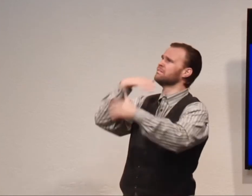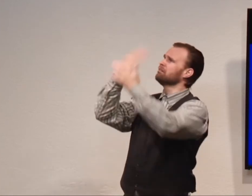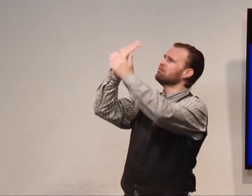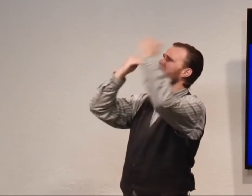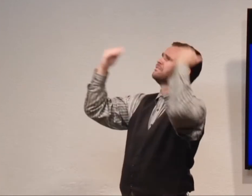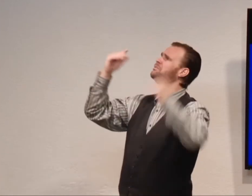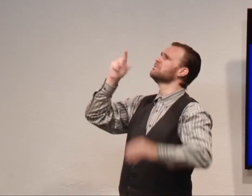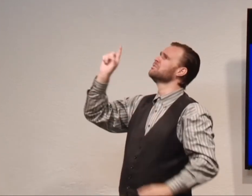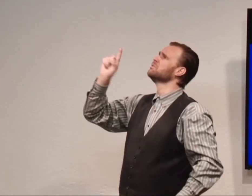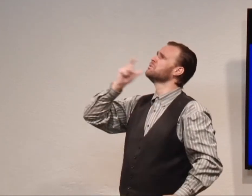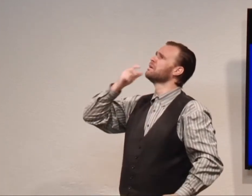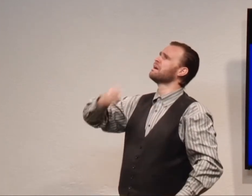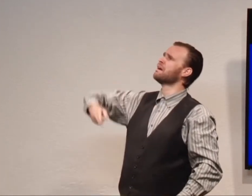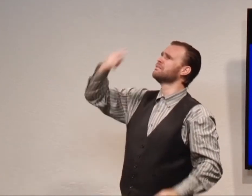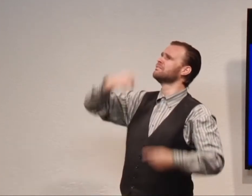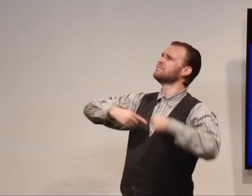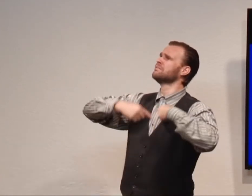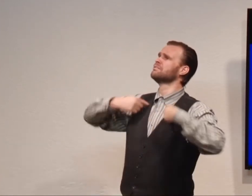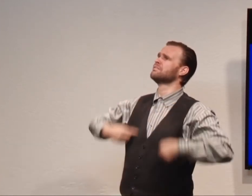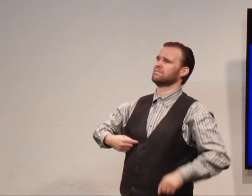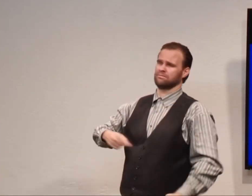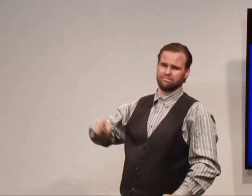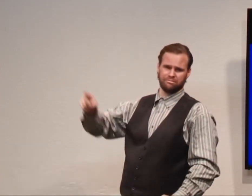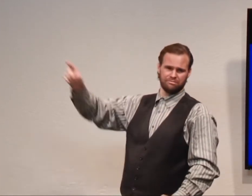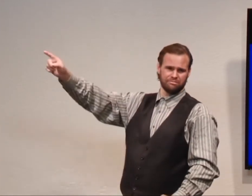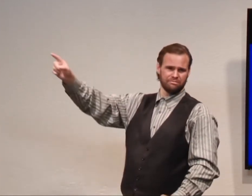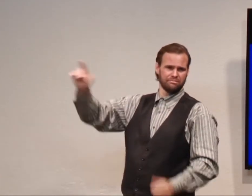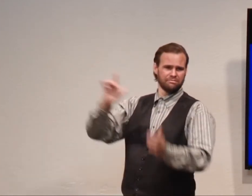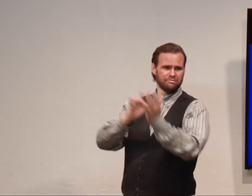Jesus will be our high priest in heaven.